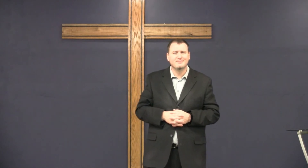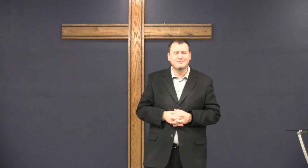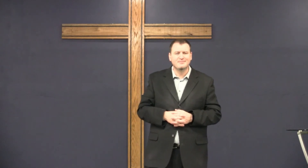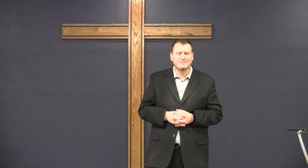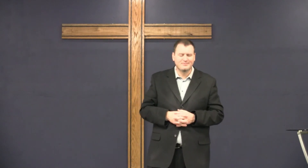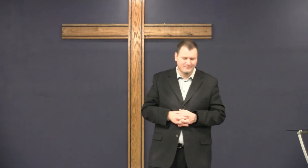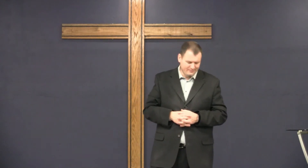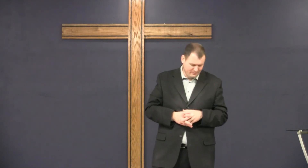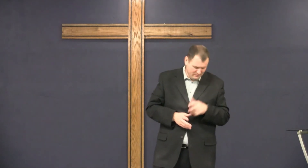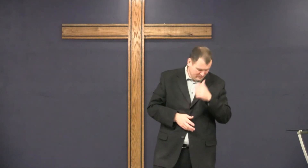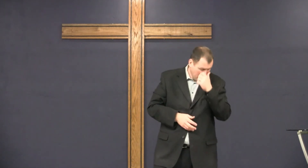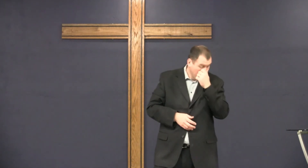Tender-hearted for Jerusalem.